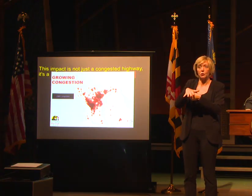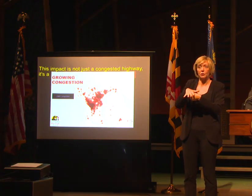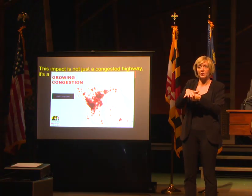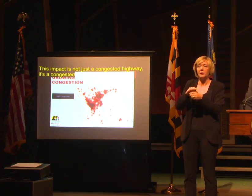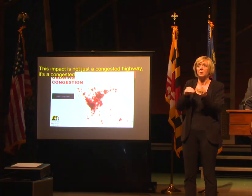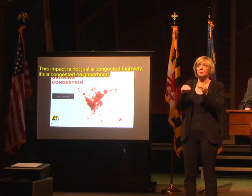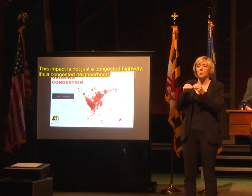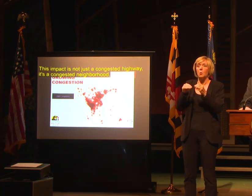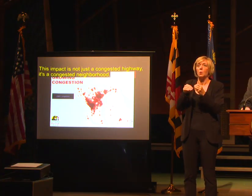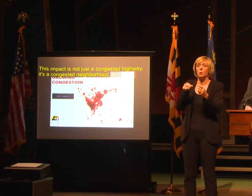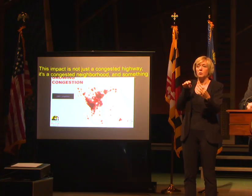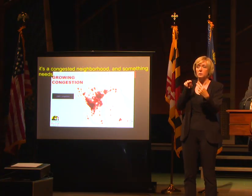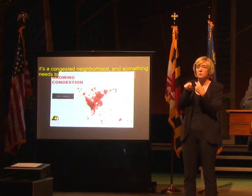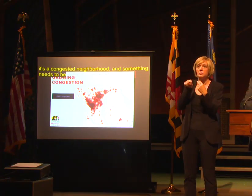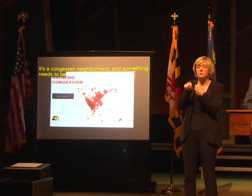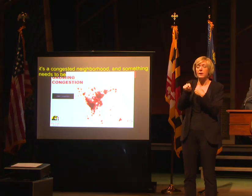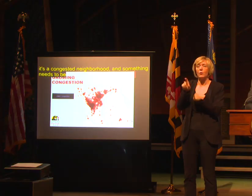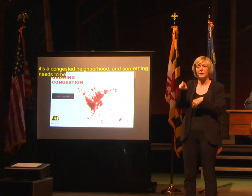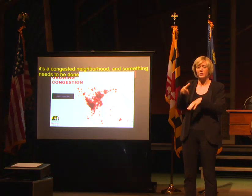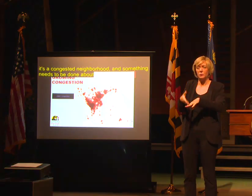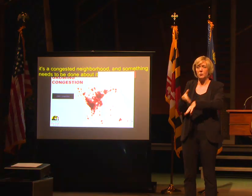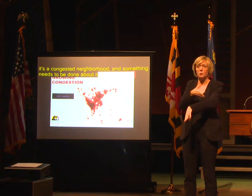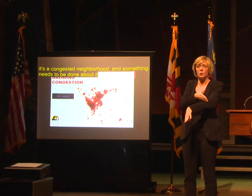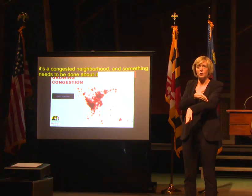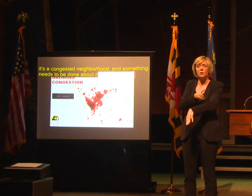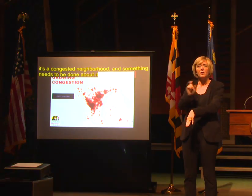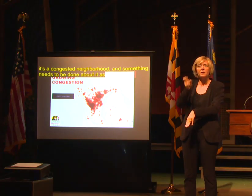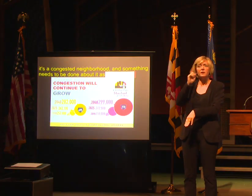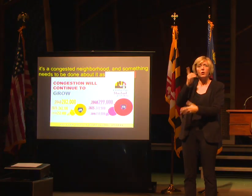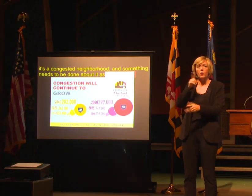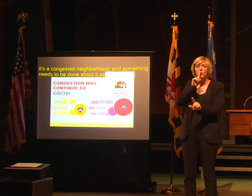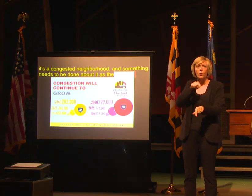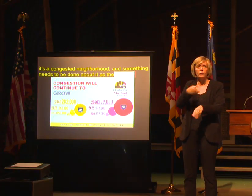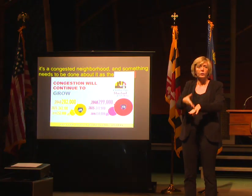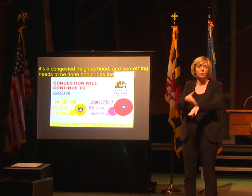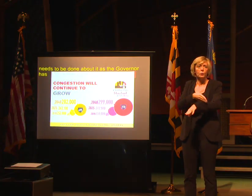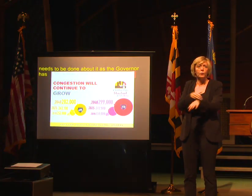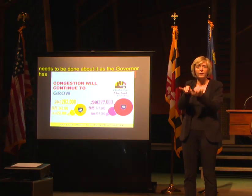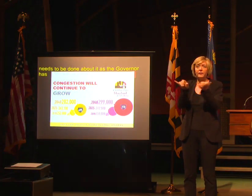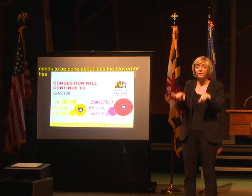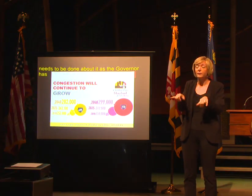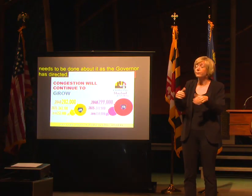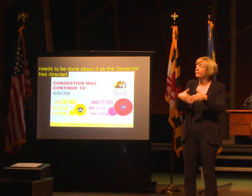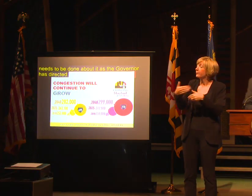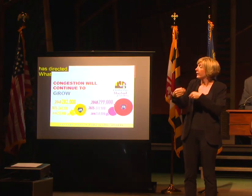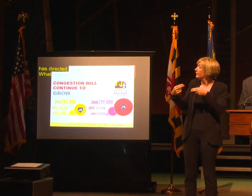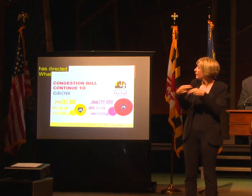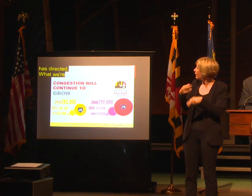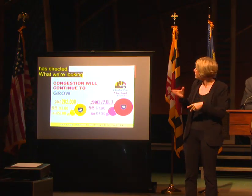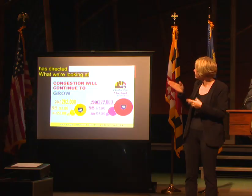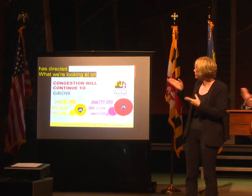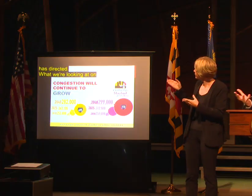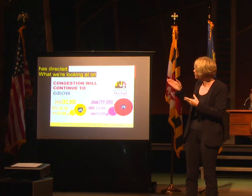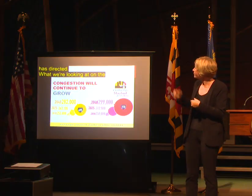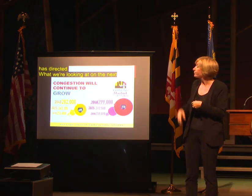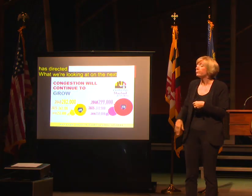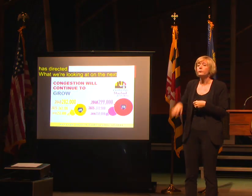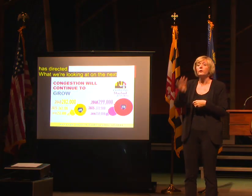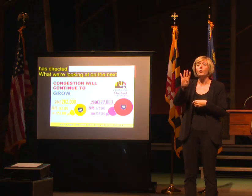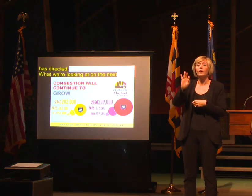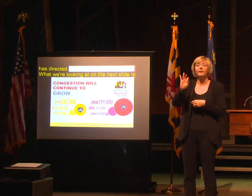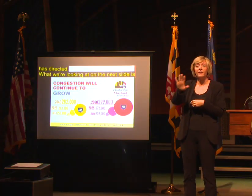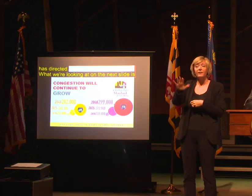needs to be done about it, as the governor has directed. What we are looking at on the next slide is that 495 has